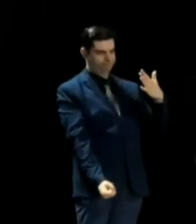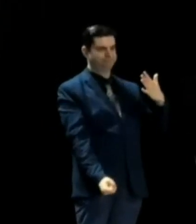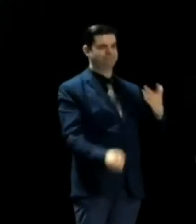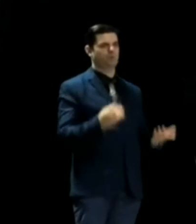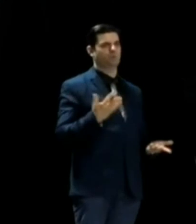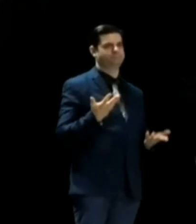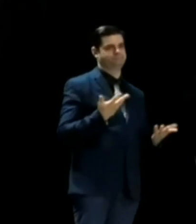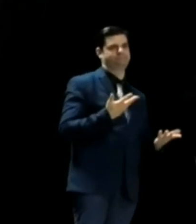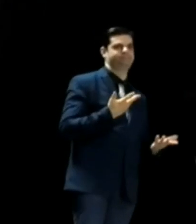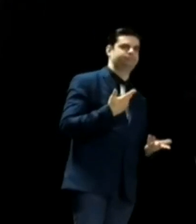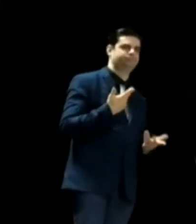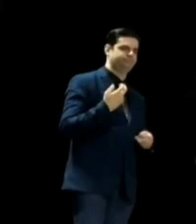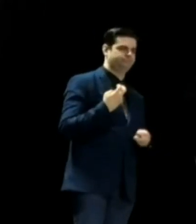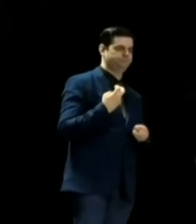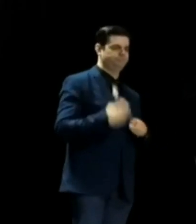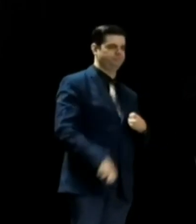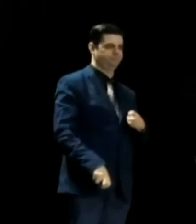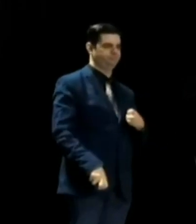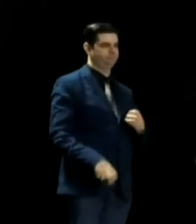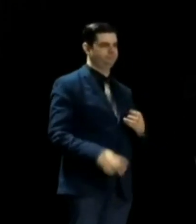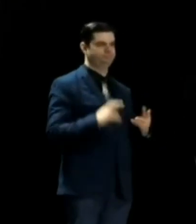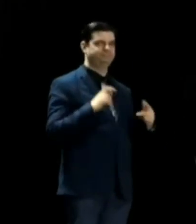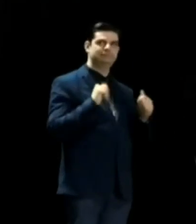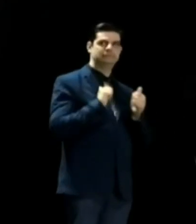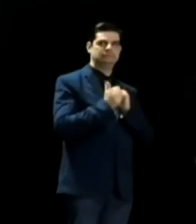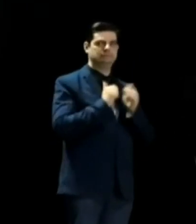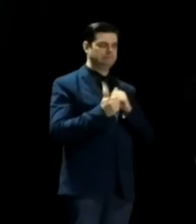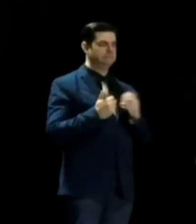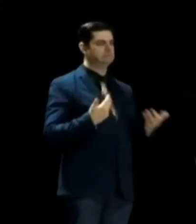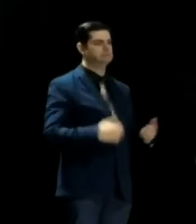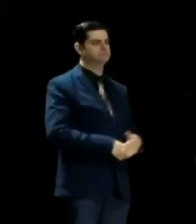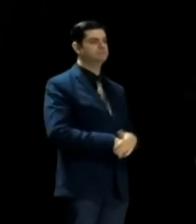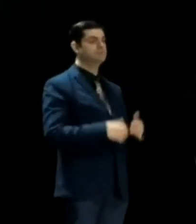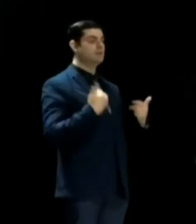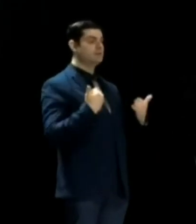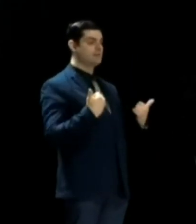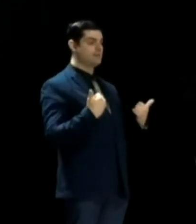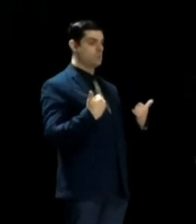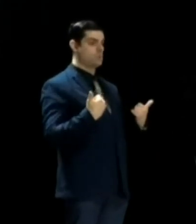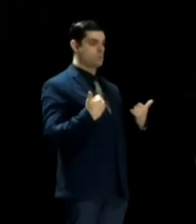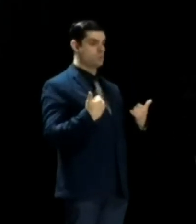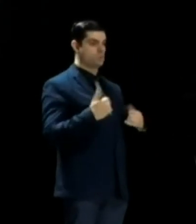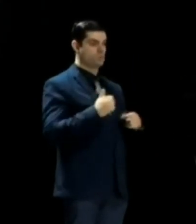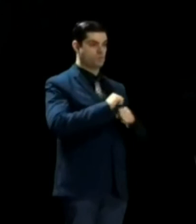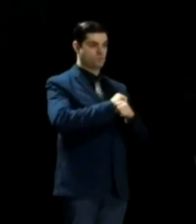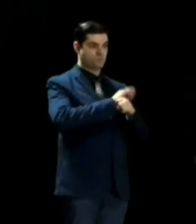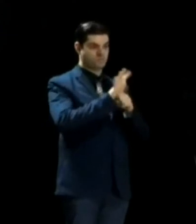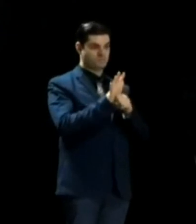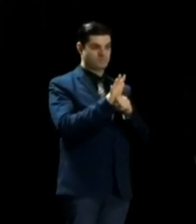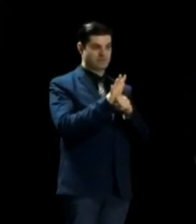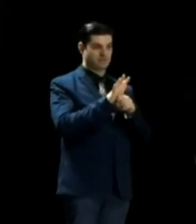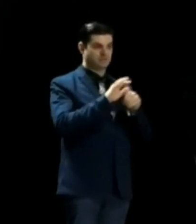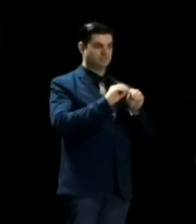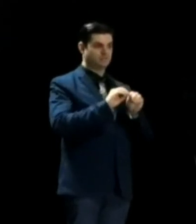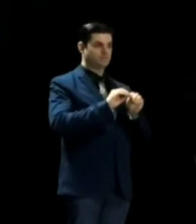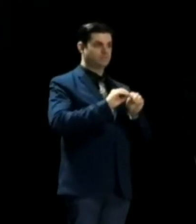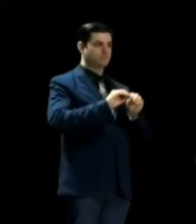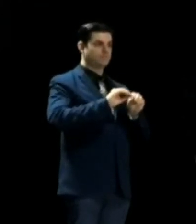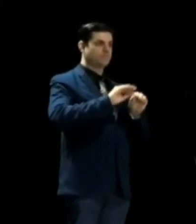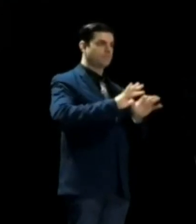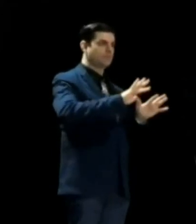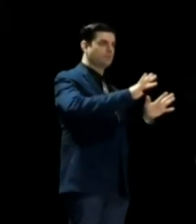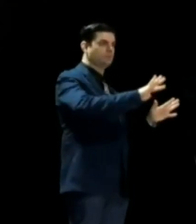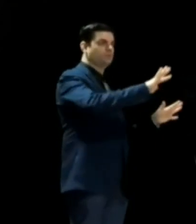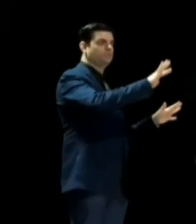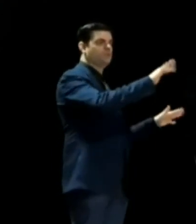ordered, and now COVID has started to move across the country. So there's other communities being hit hard. They're